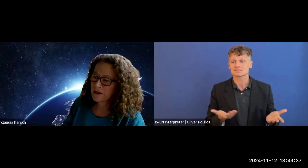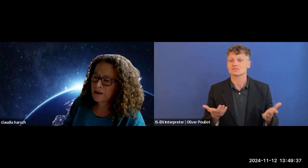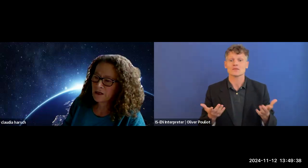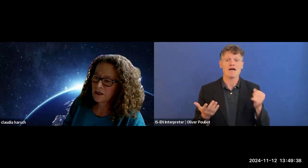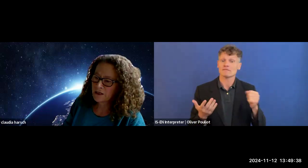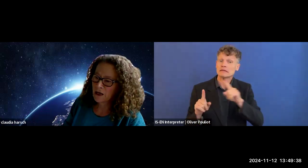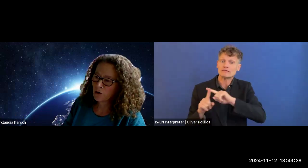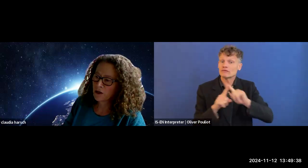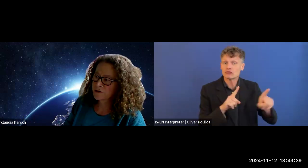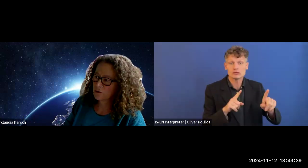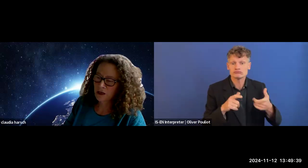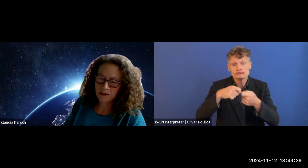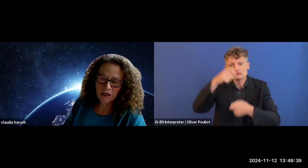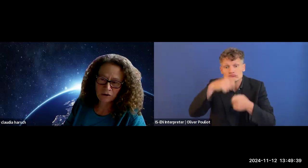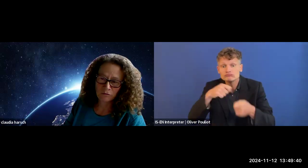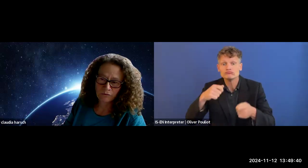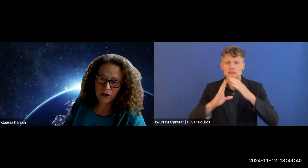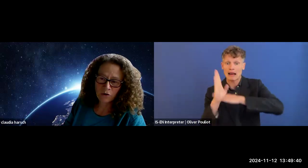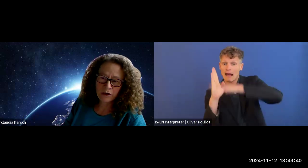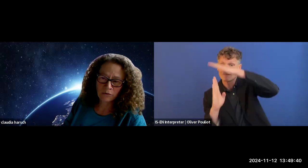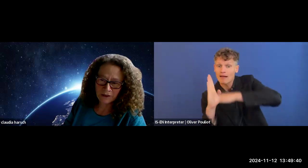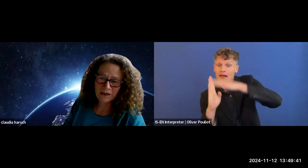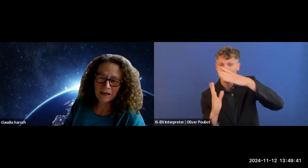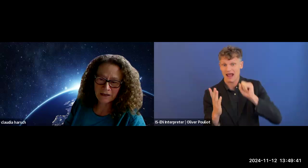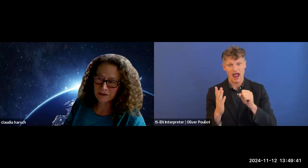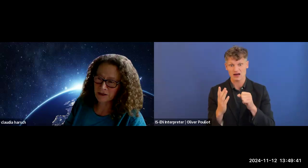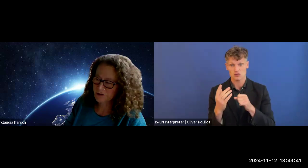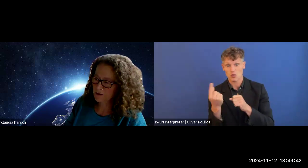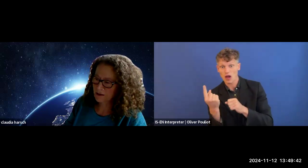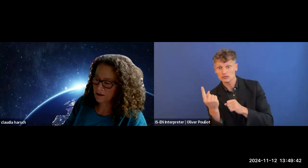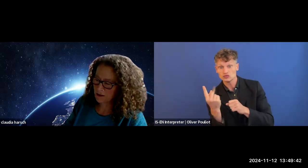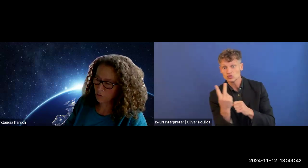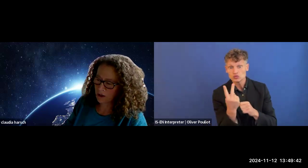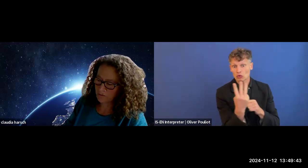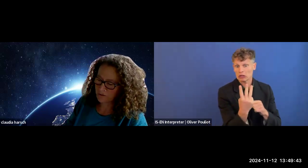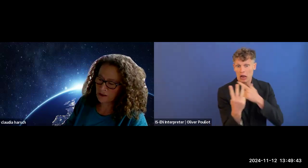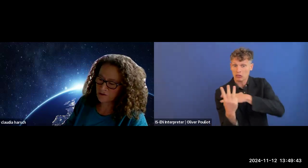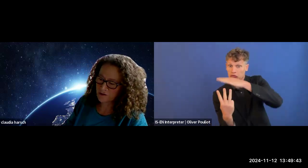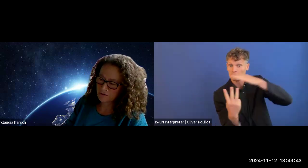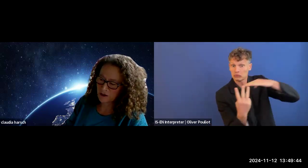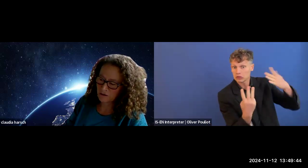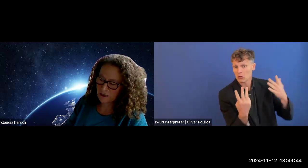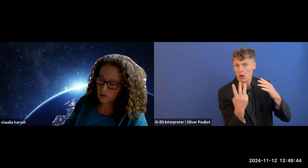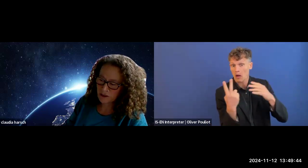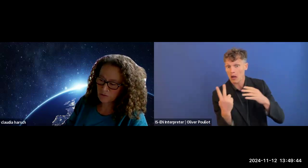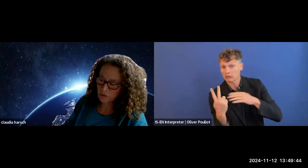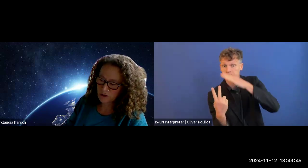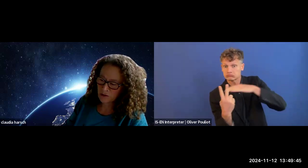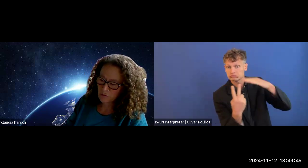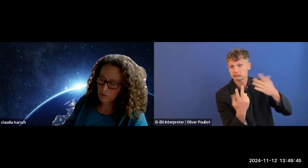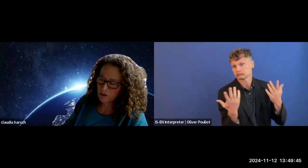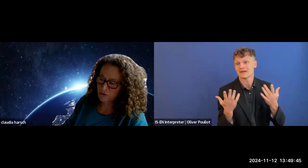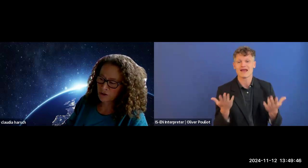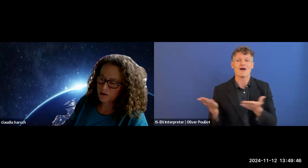them. And now let's look at the how. How can we align a test? And here we have the CFR Alignment